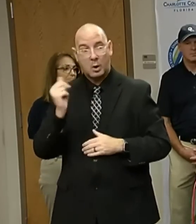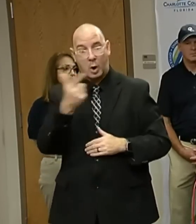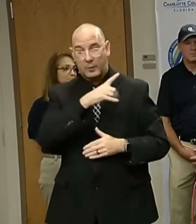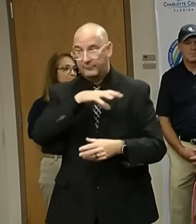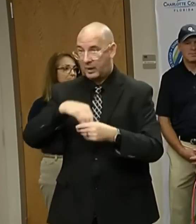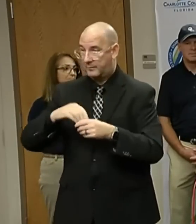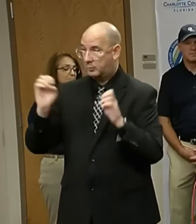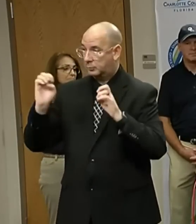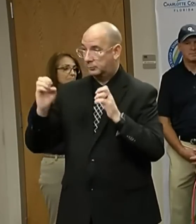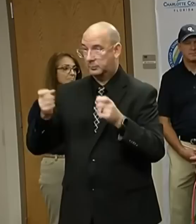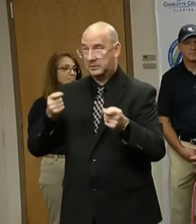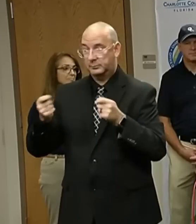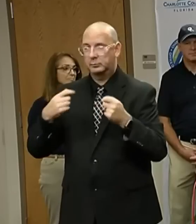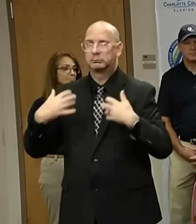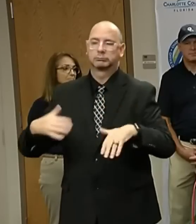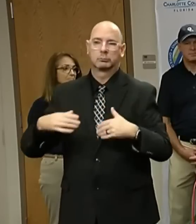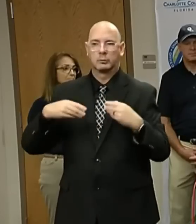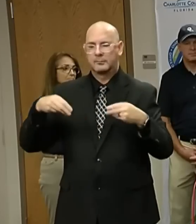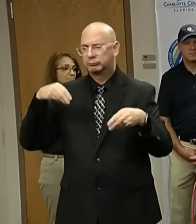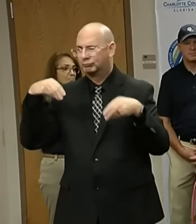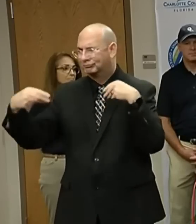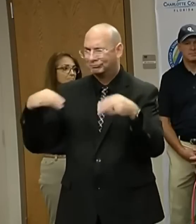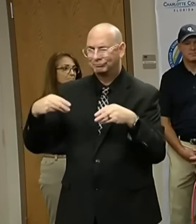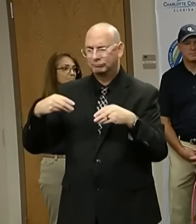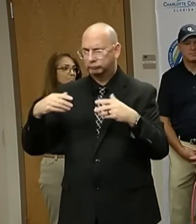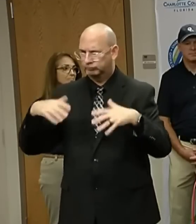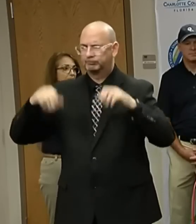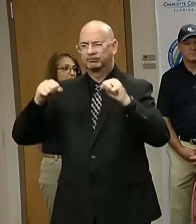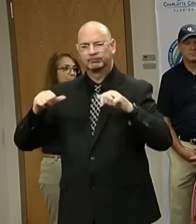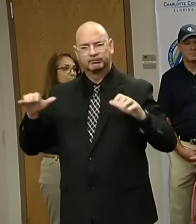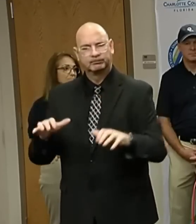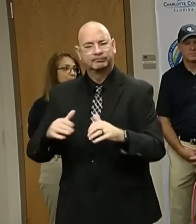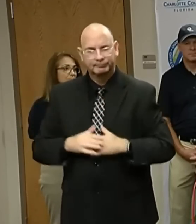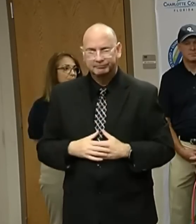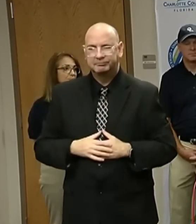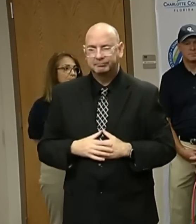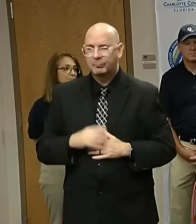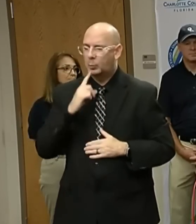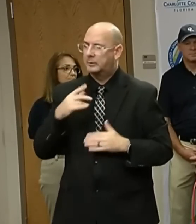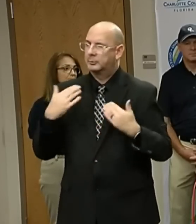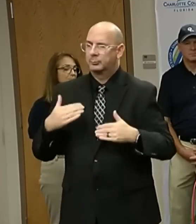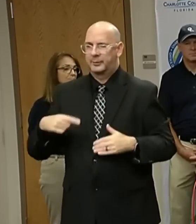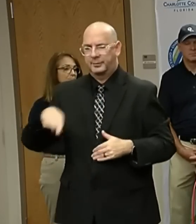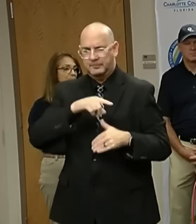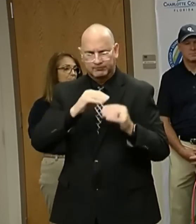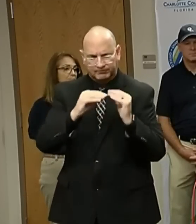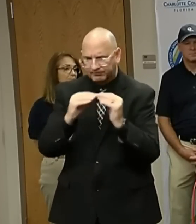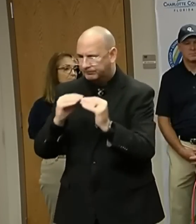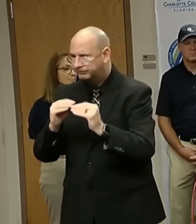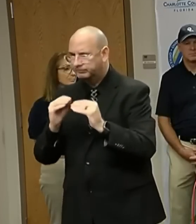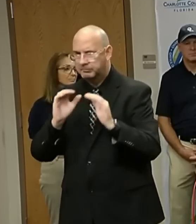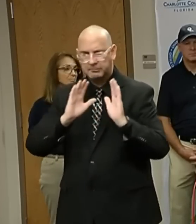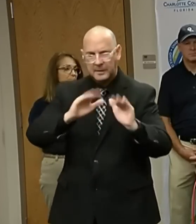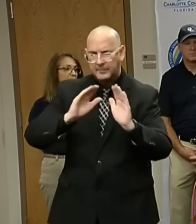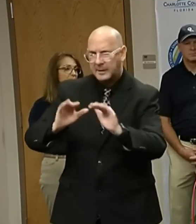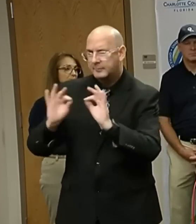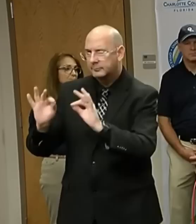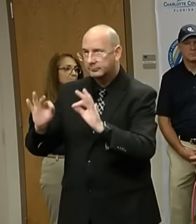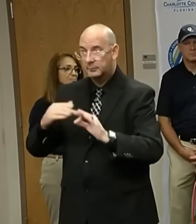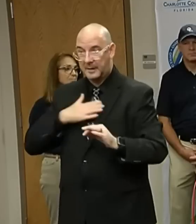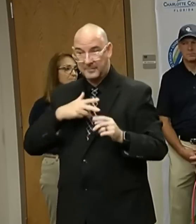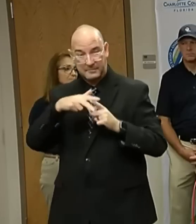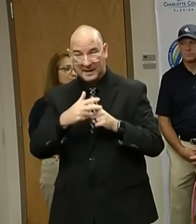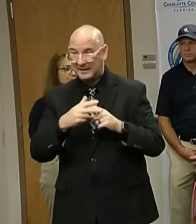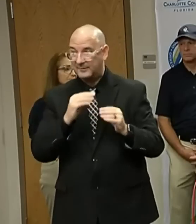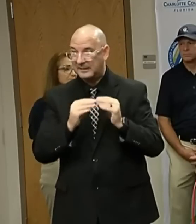responsive, and far exceeding our expectations in a normal disaster like this. So to have a mechanic almost 30 minutes away when you make a request about